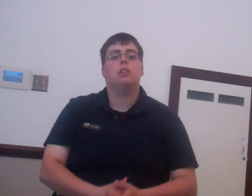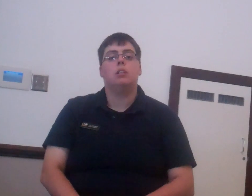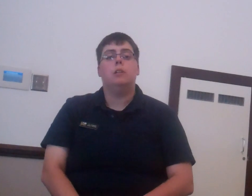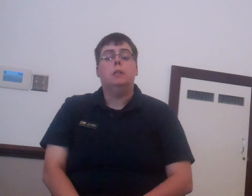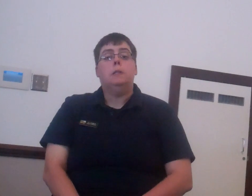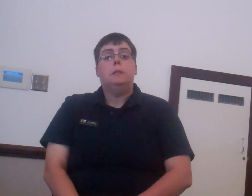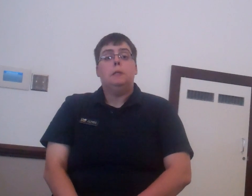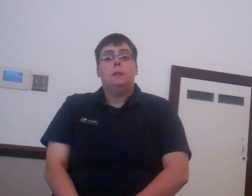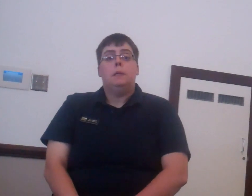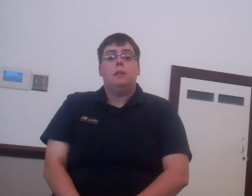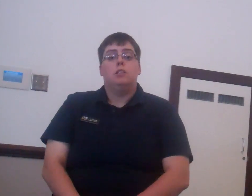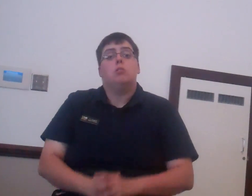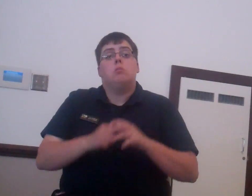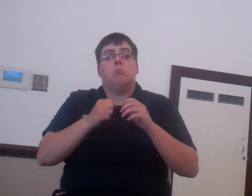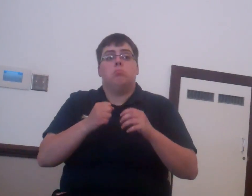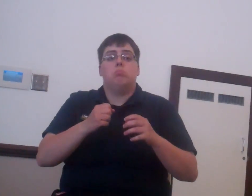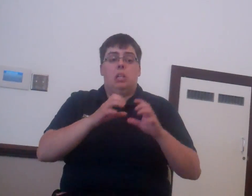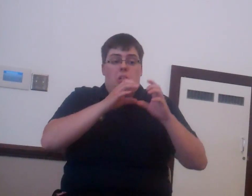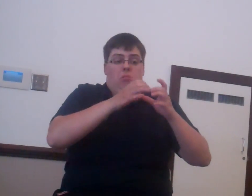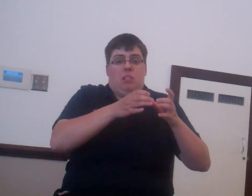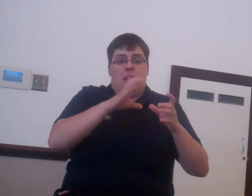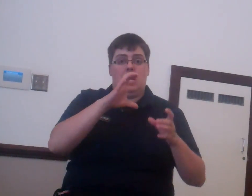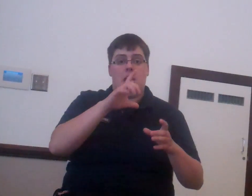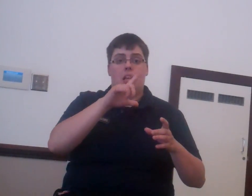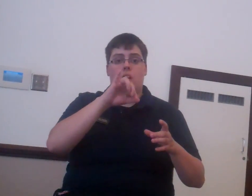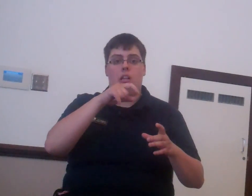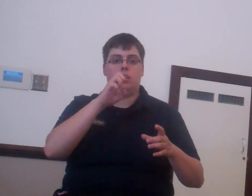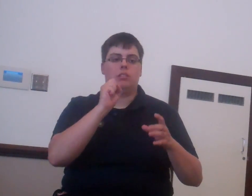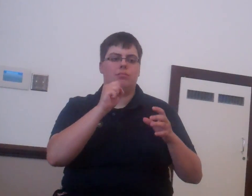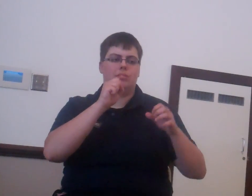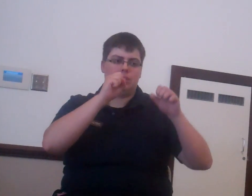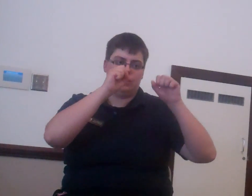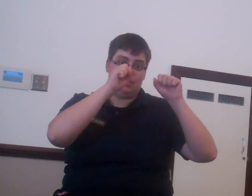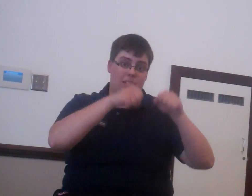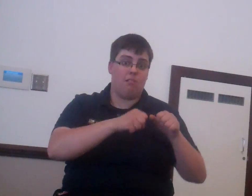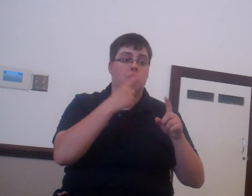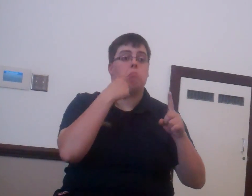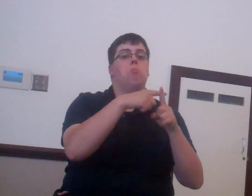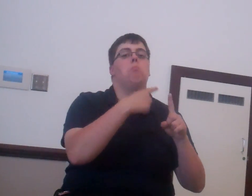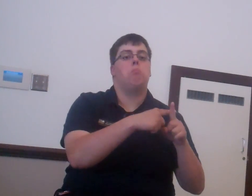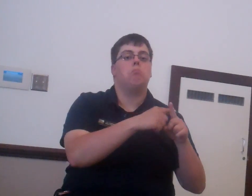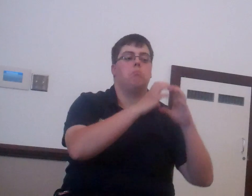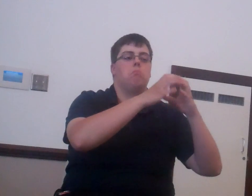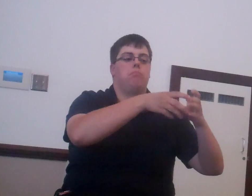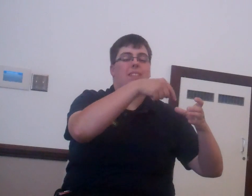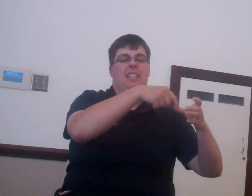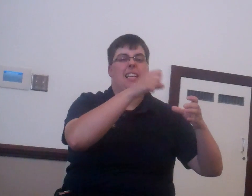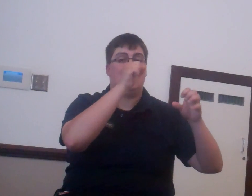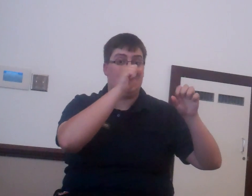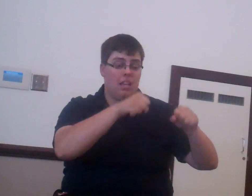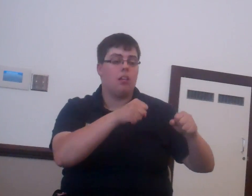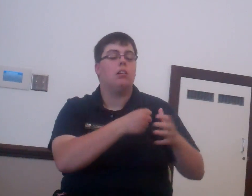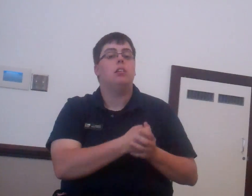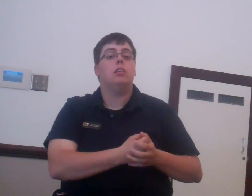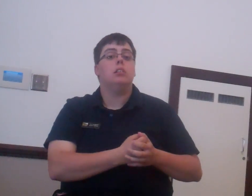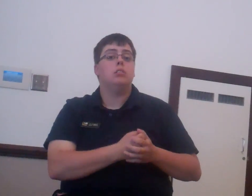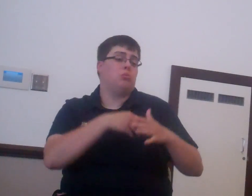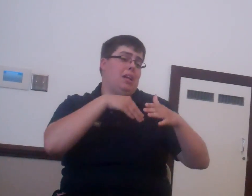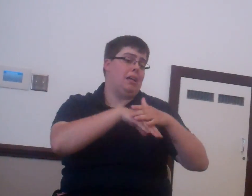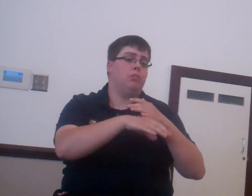So it can be a good thing. And when you're brand new at a job, sometimes it can be nice to find like the good clique, right? Because they can really help you